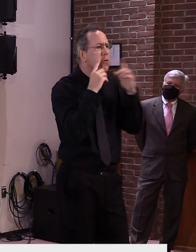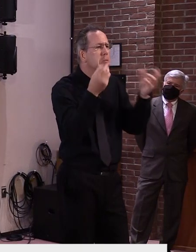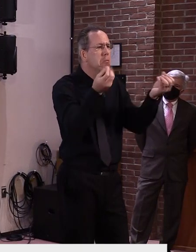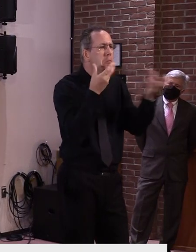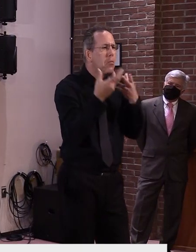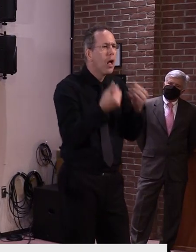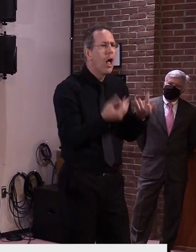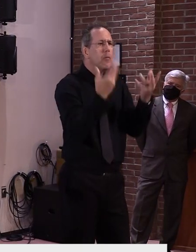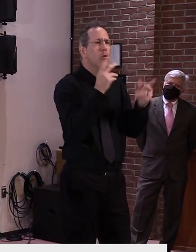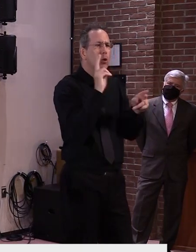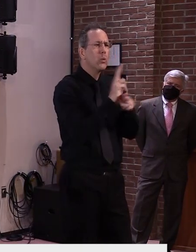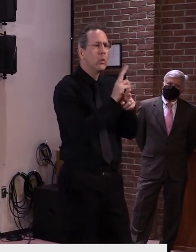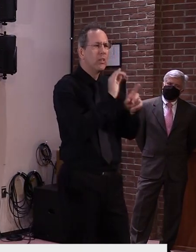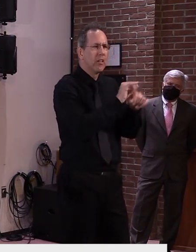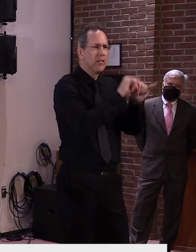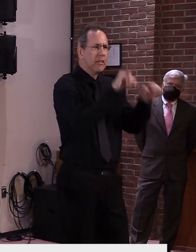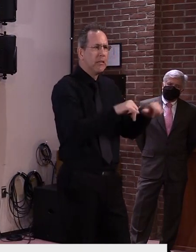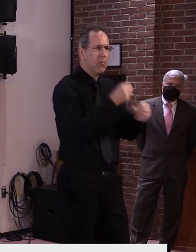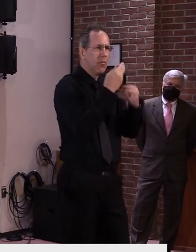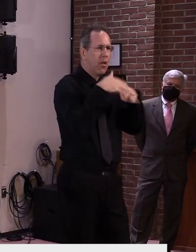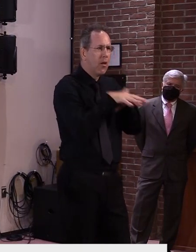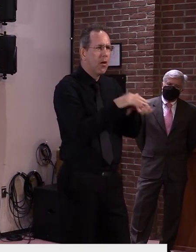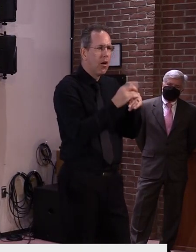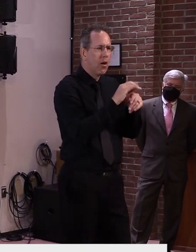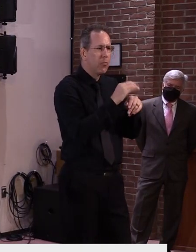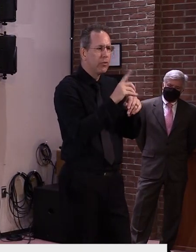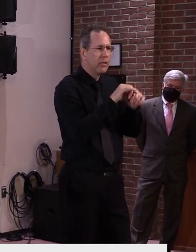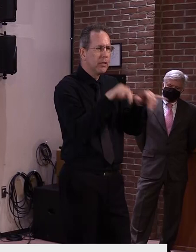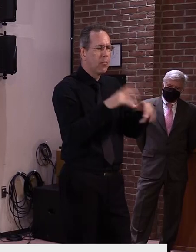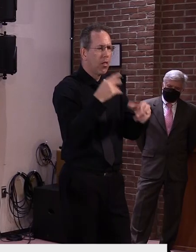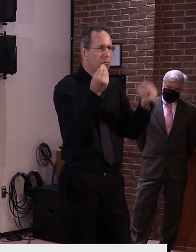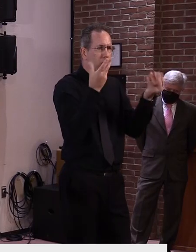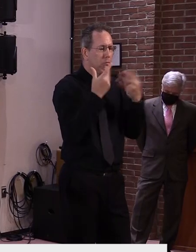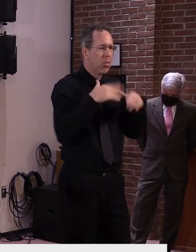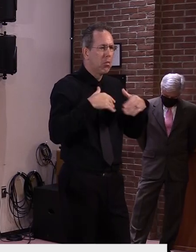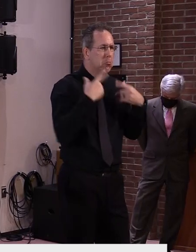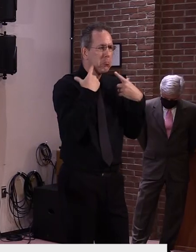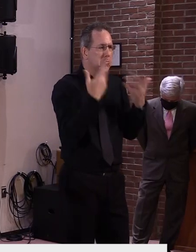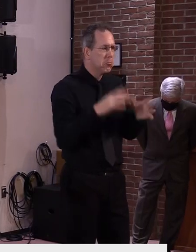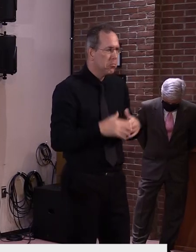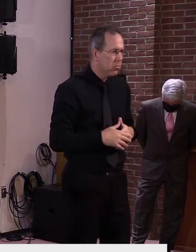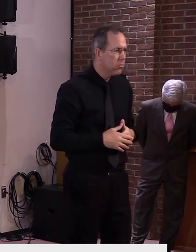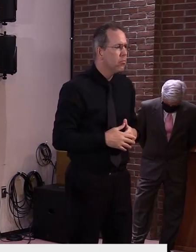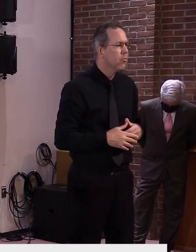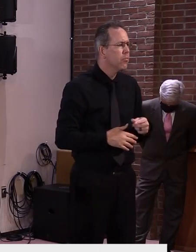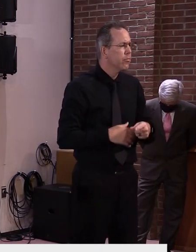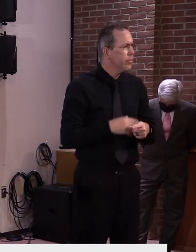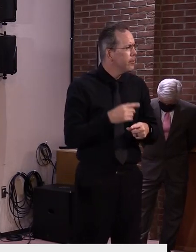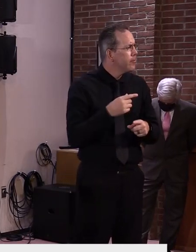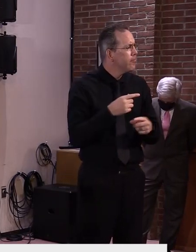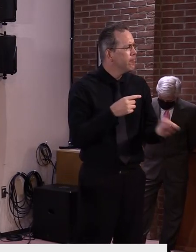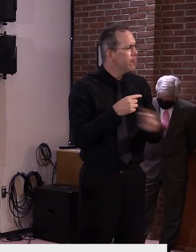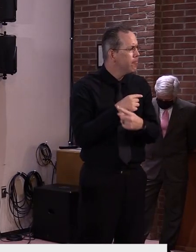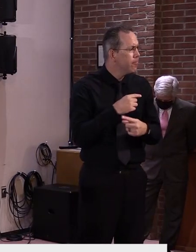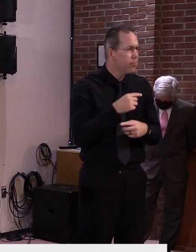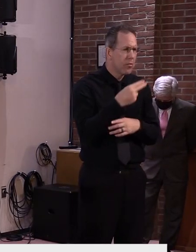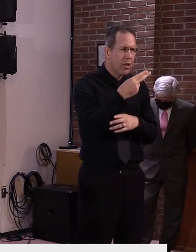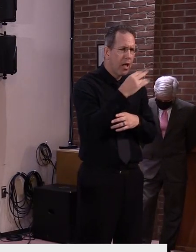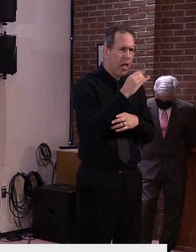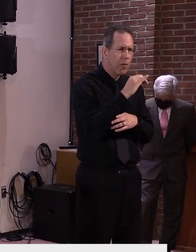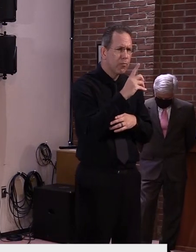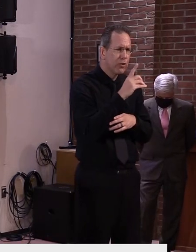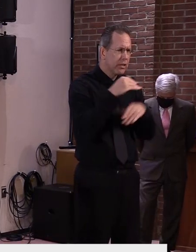state. And on that hybrid guidance, it focuses primarily